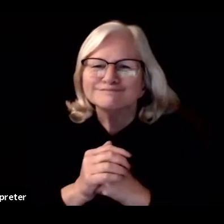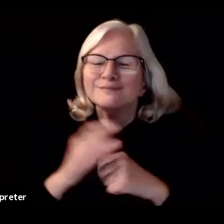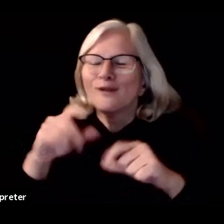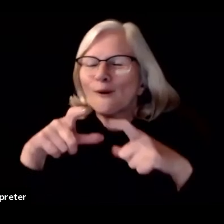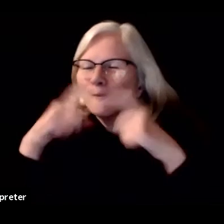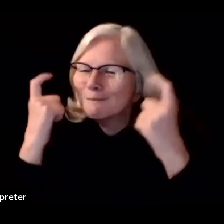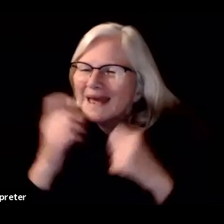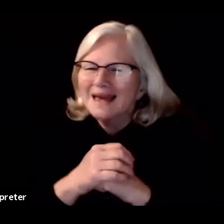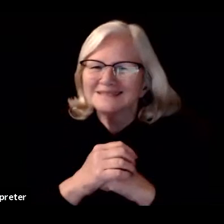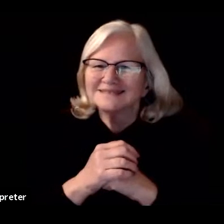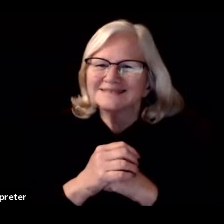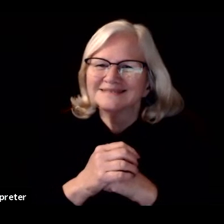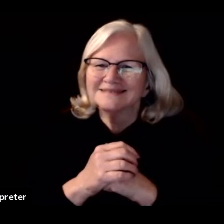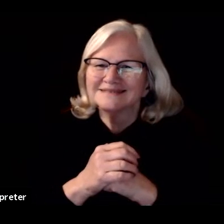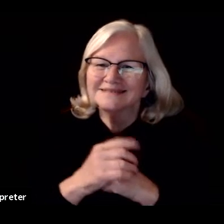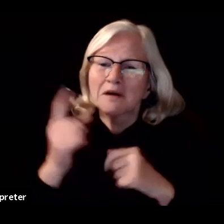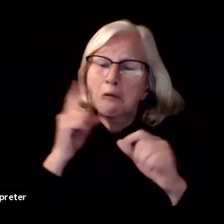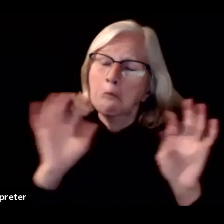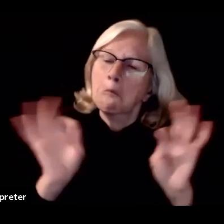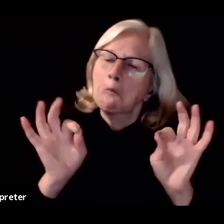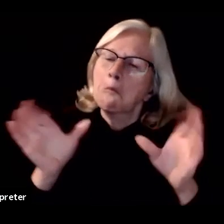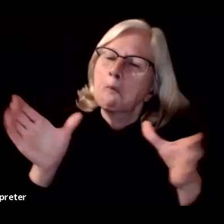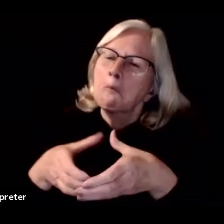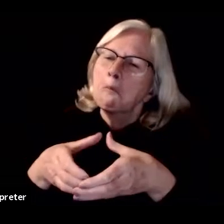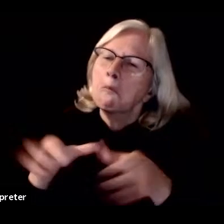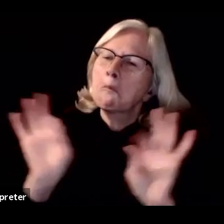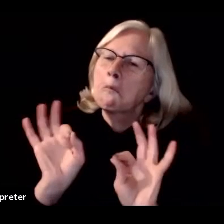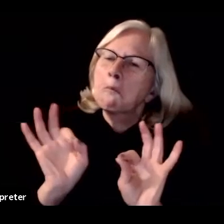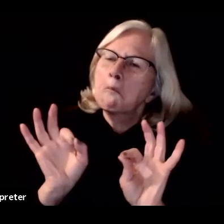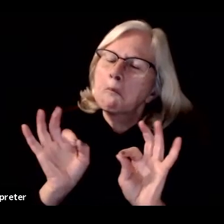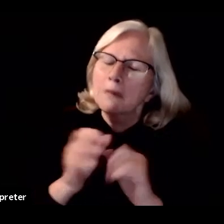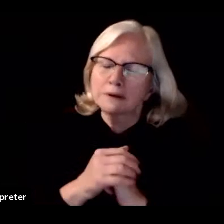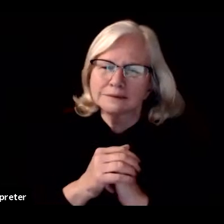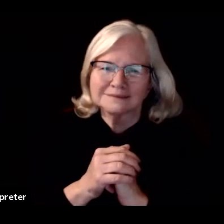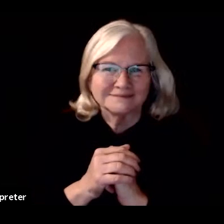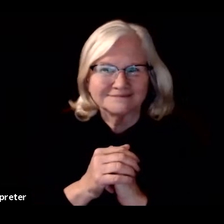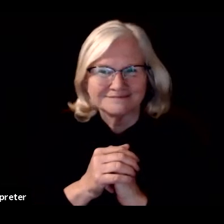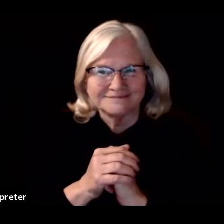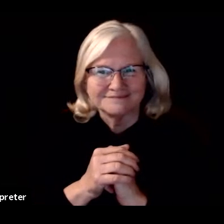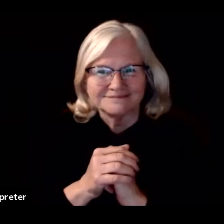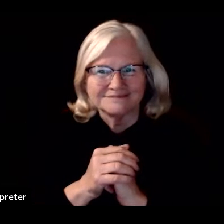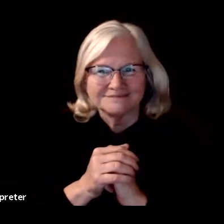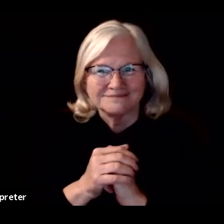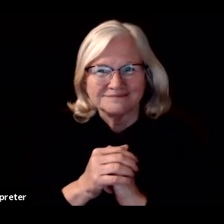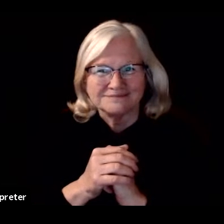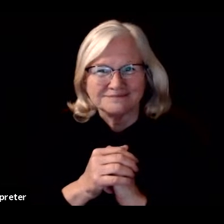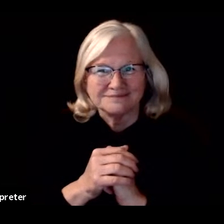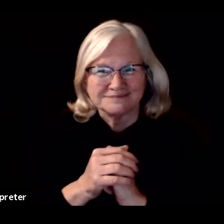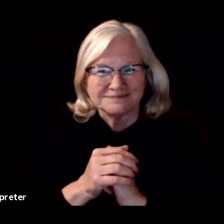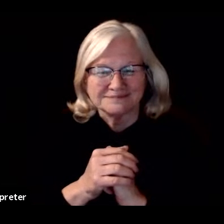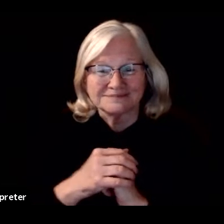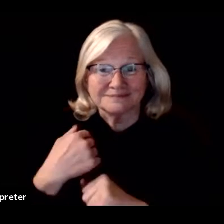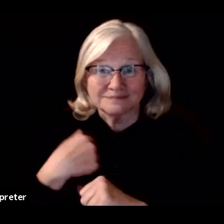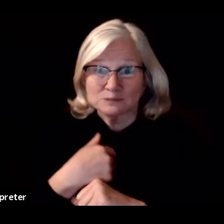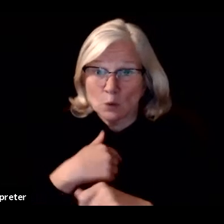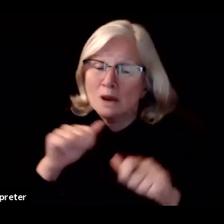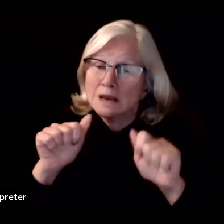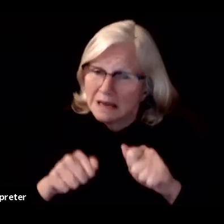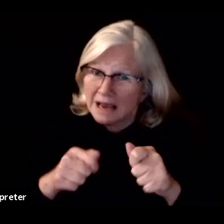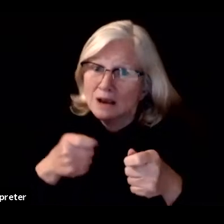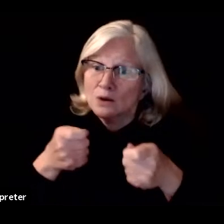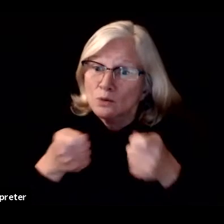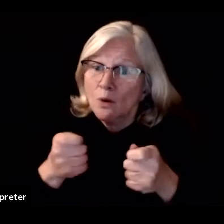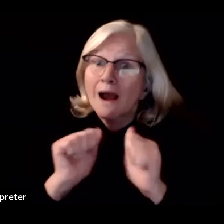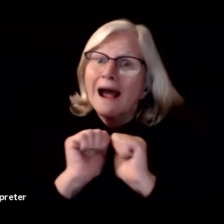to mitigate that risk, lower it by keeping the number in the group lower, by staying outside, by keeping 6